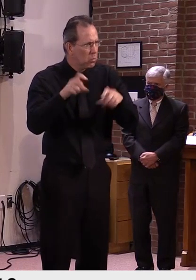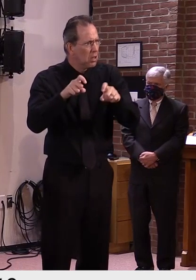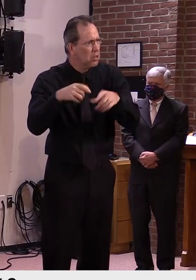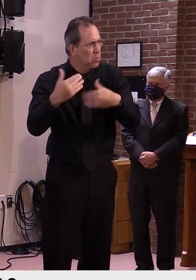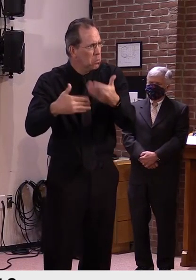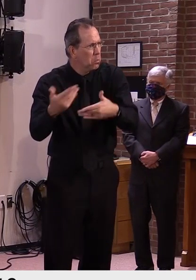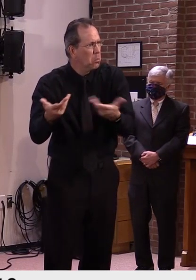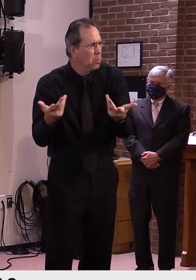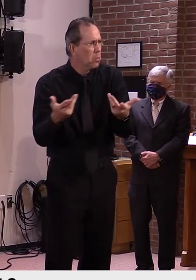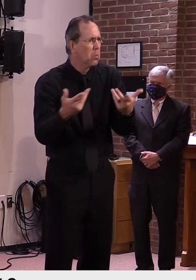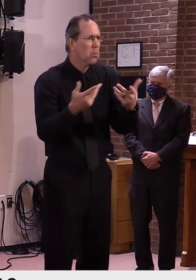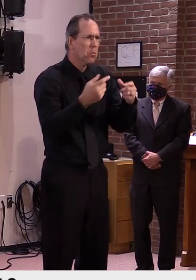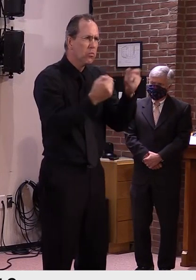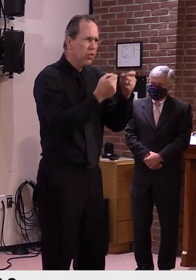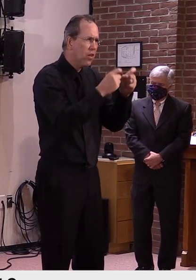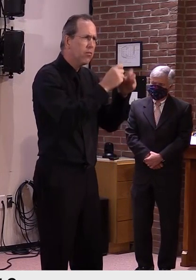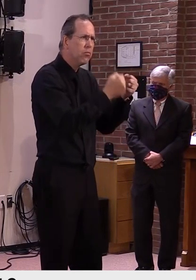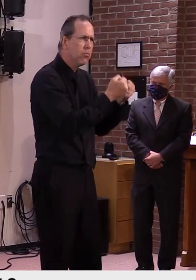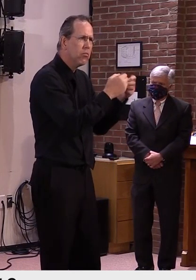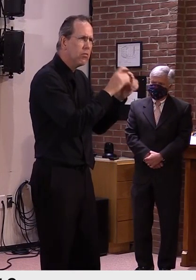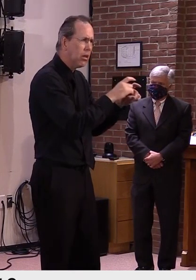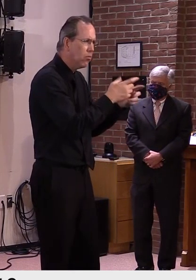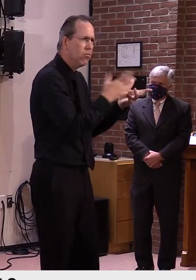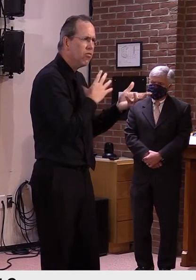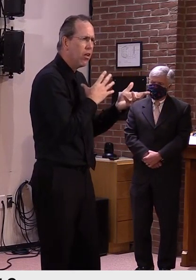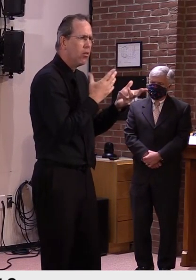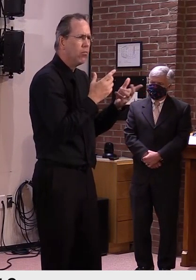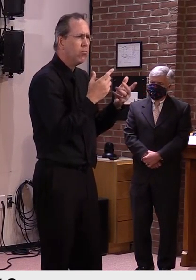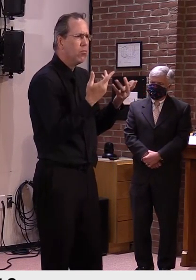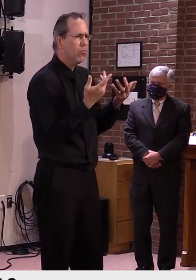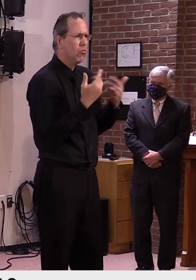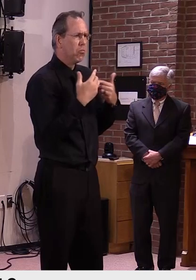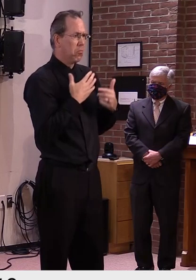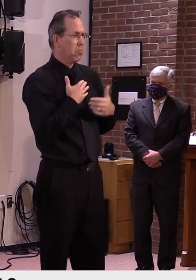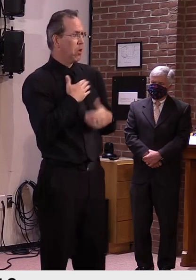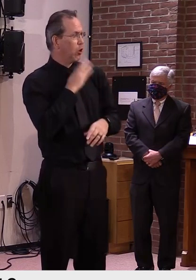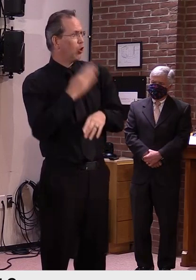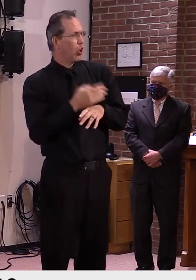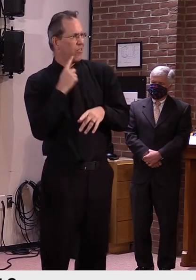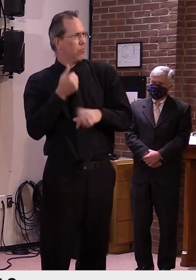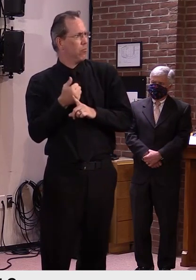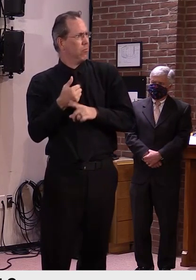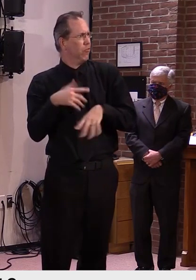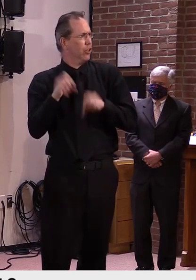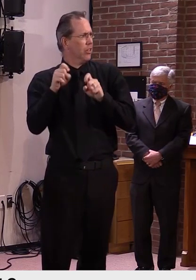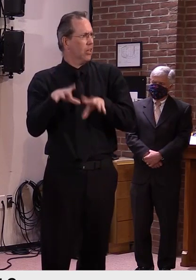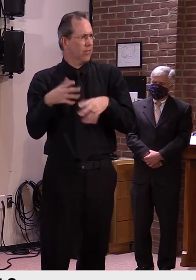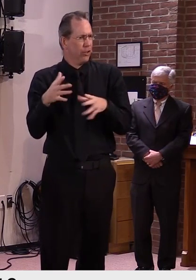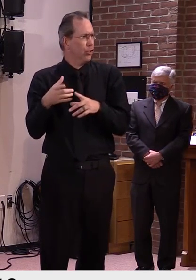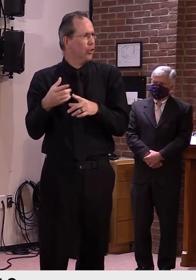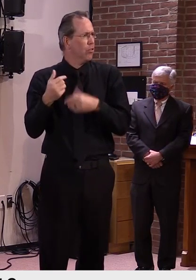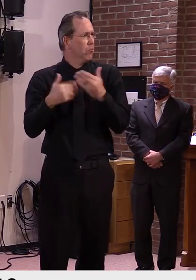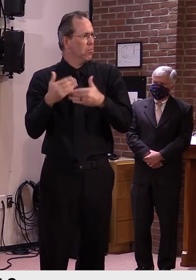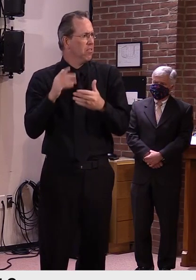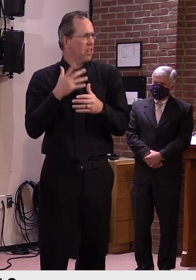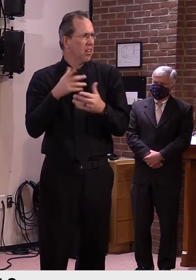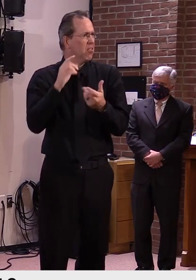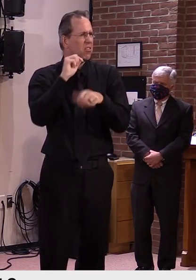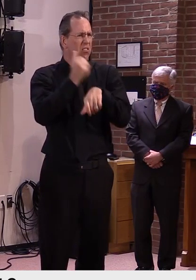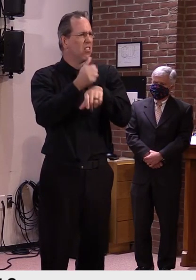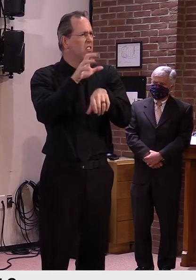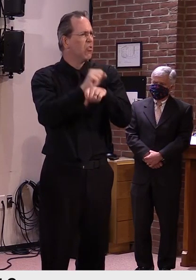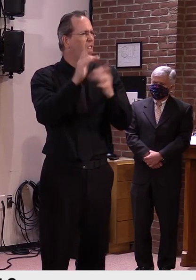for testing and so forth. I know my daughter took her test in August, and we didn't really have a lot of trouble scheduling that.